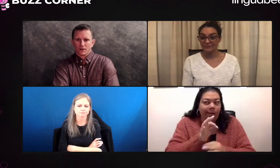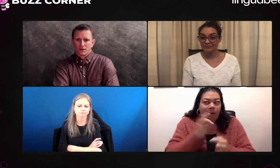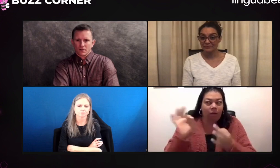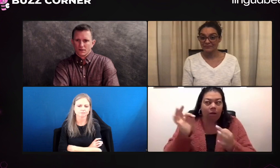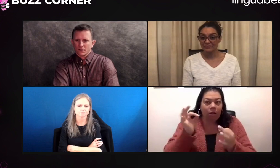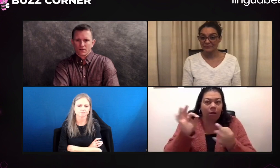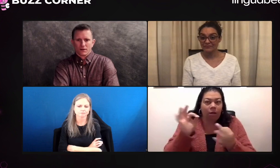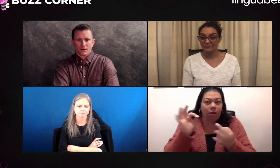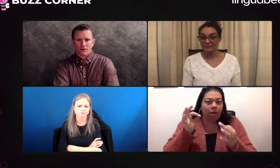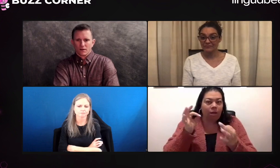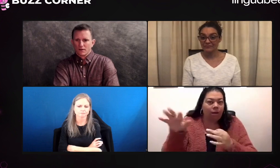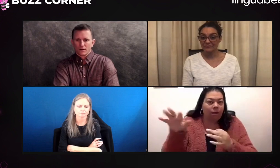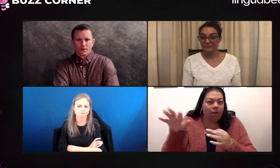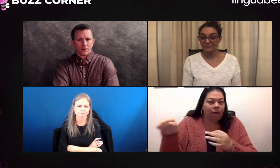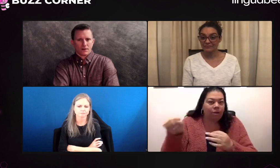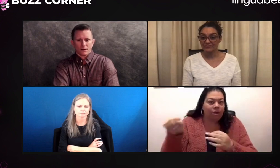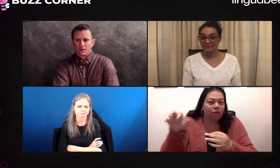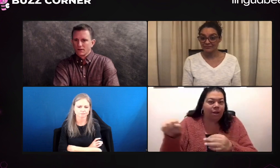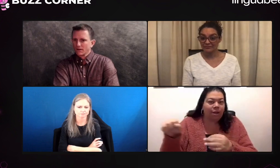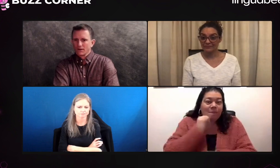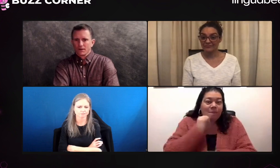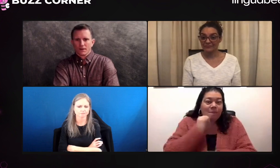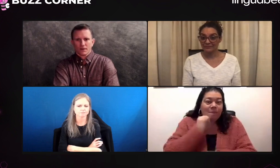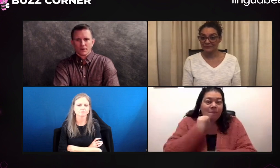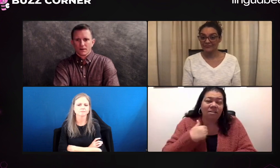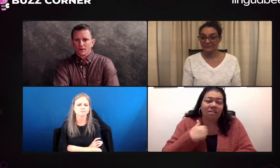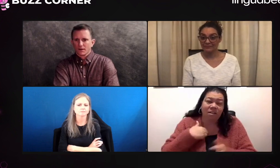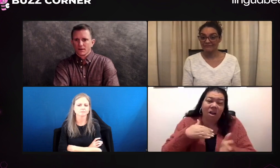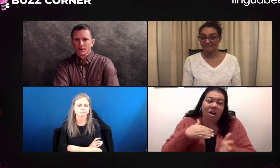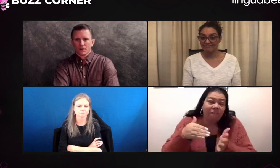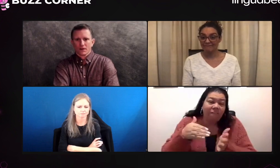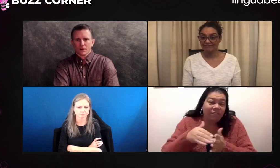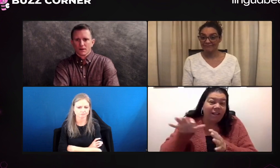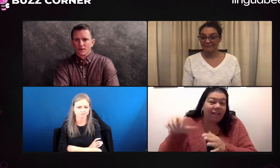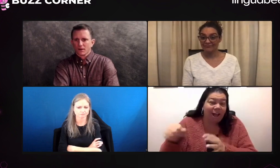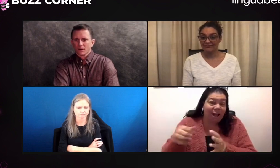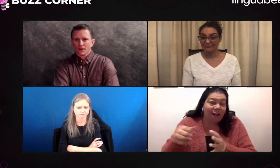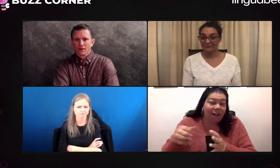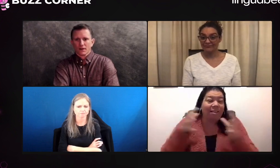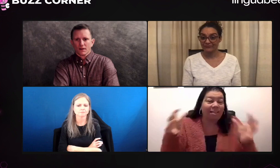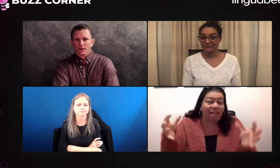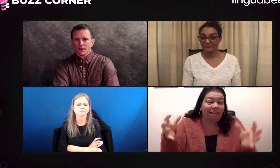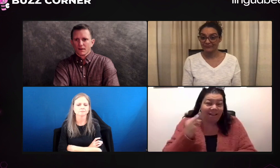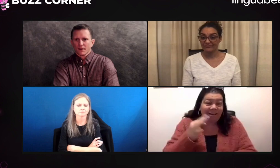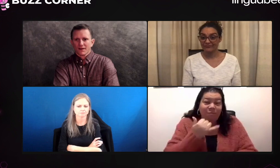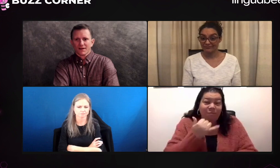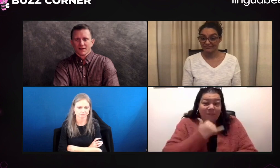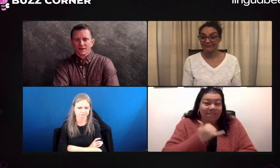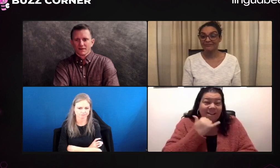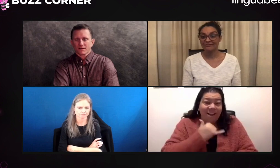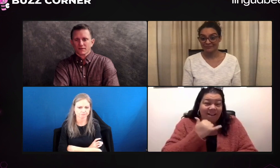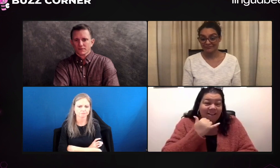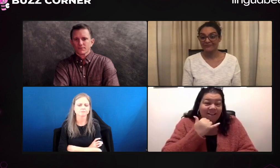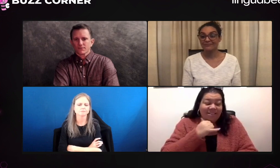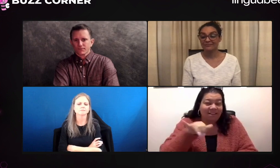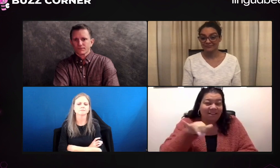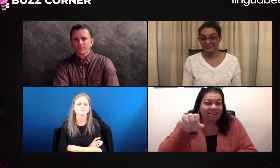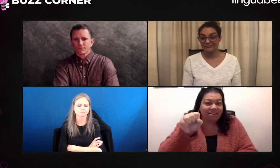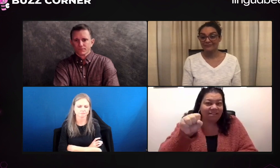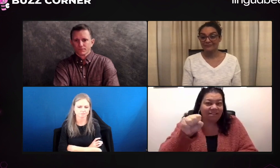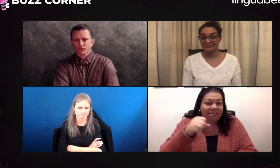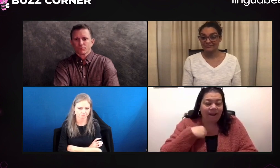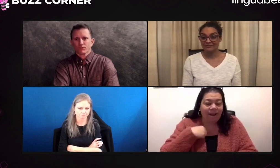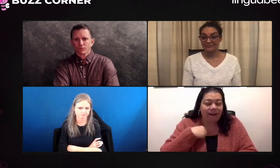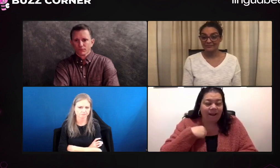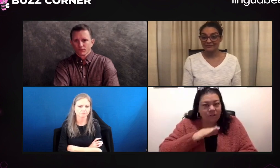maintain eye contact with me. And if I have to look away to watch the interpreter, I am missing a lot